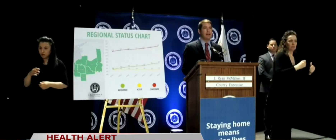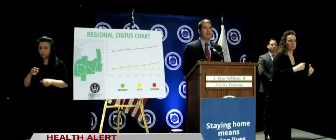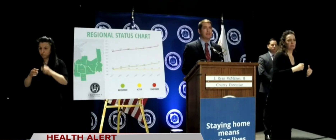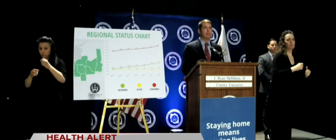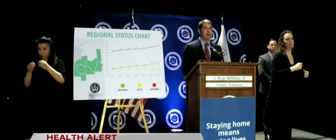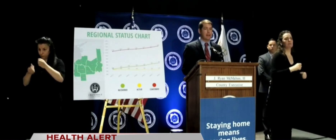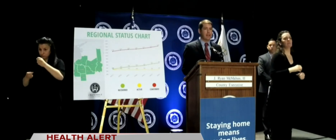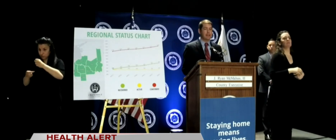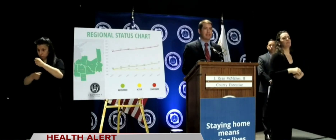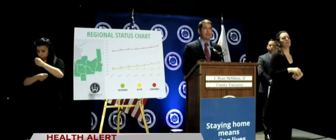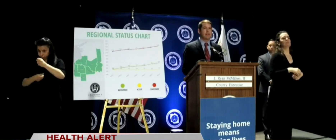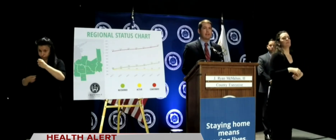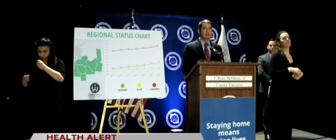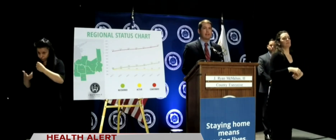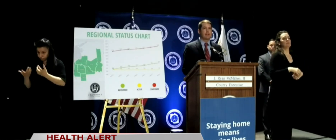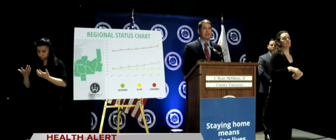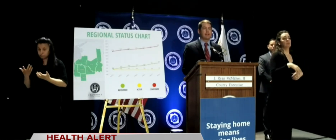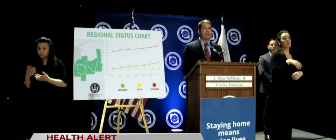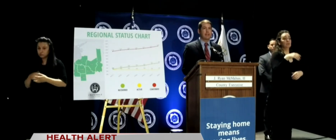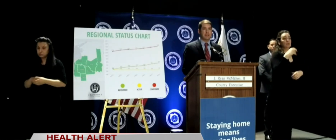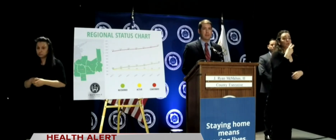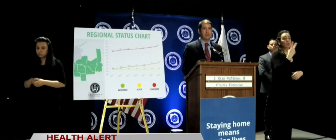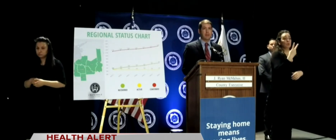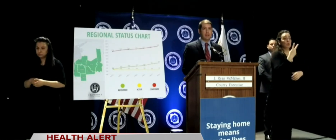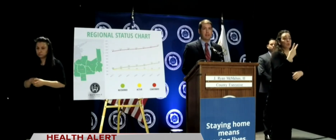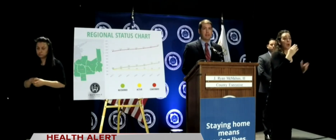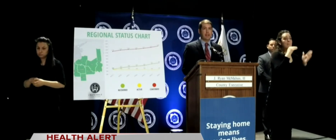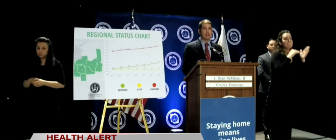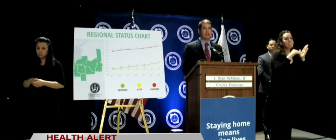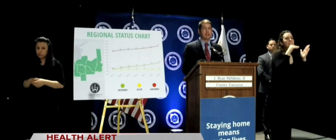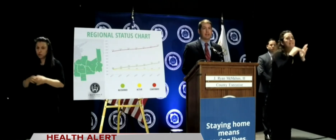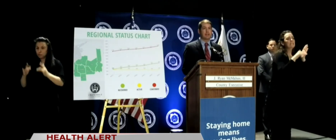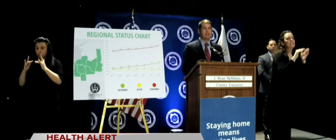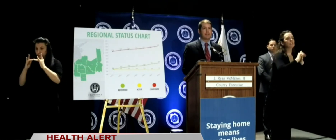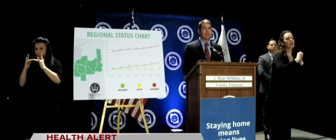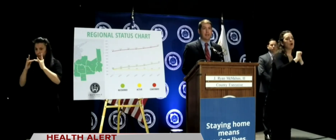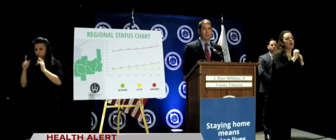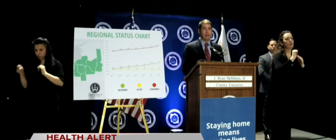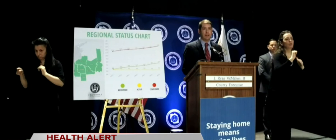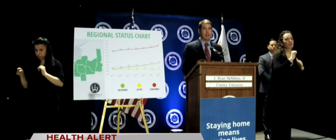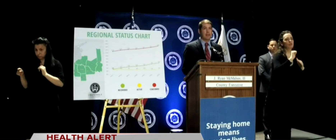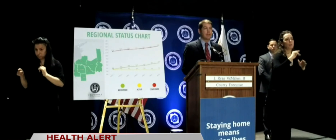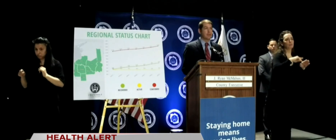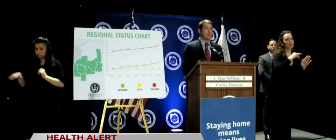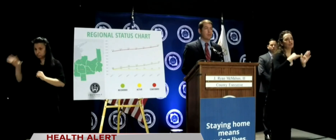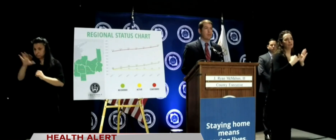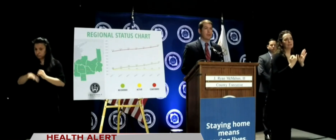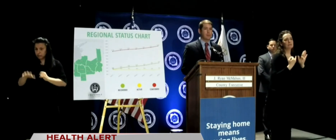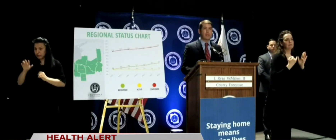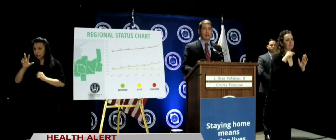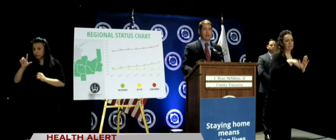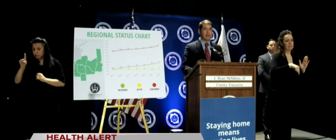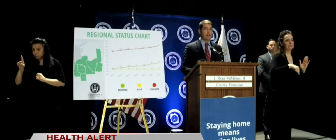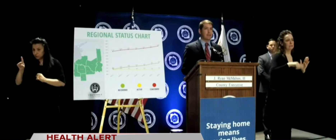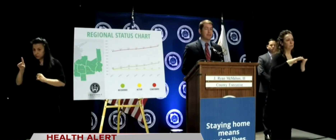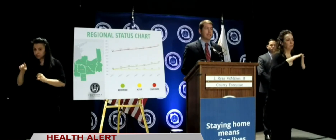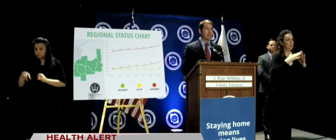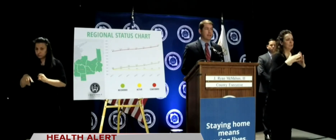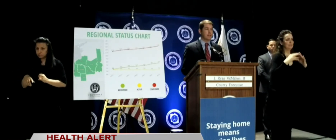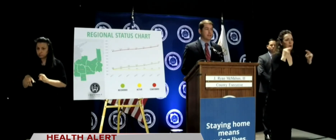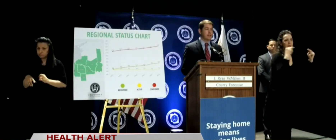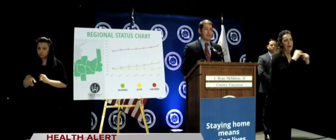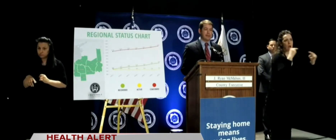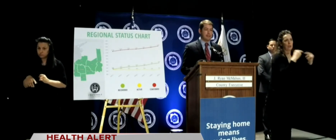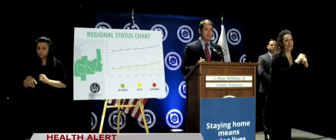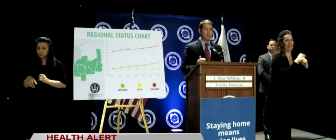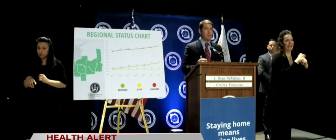billion project in this community, and that's 81. So as we talk again about